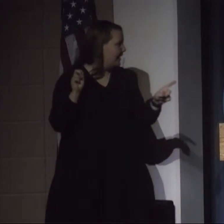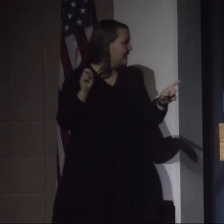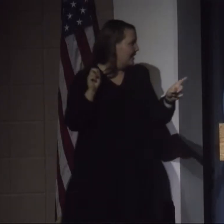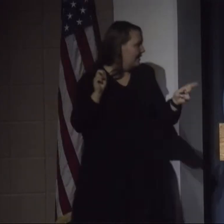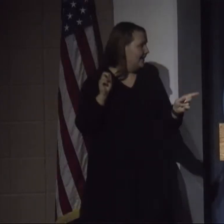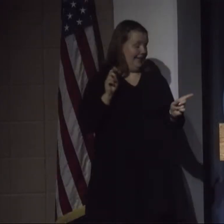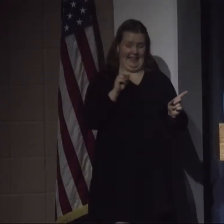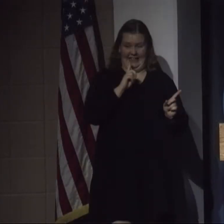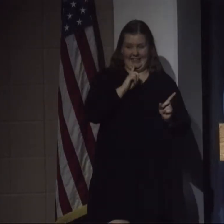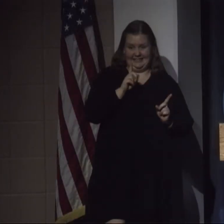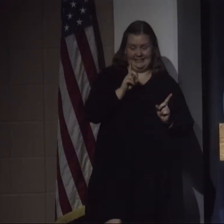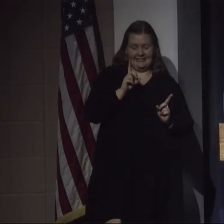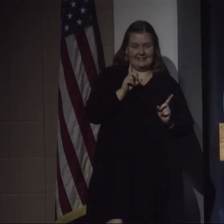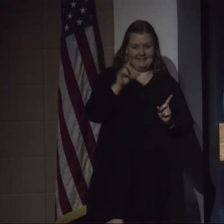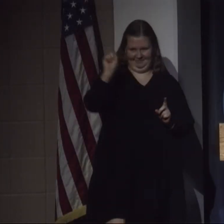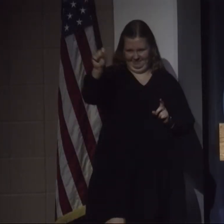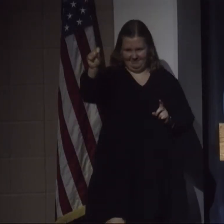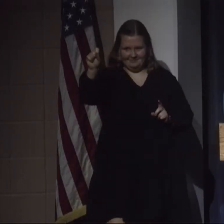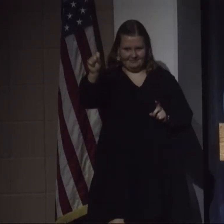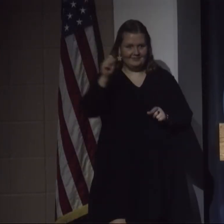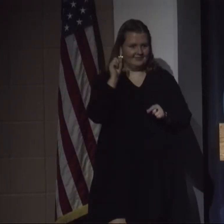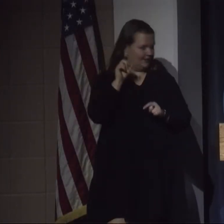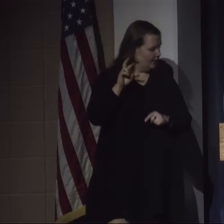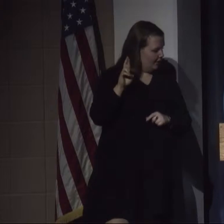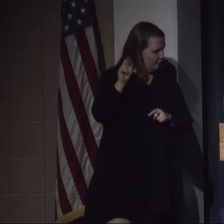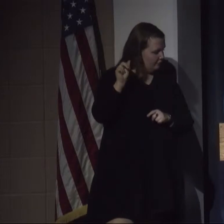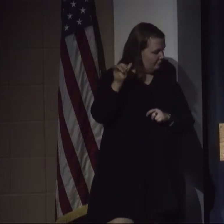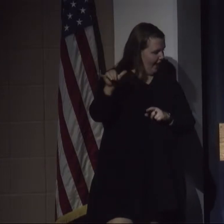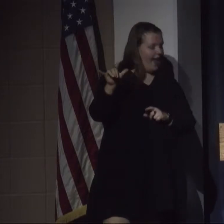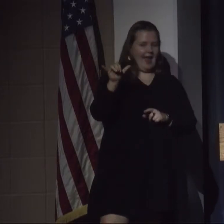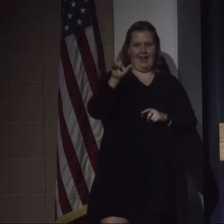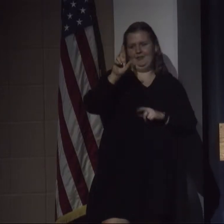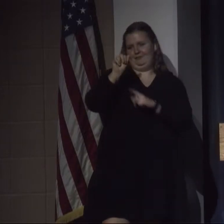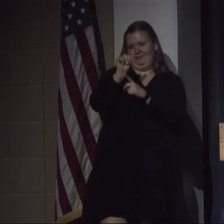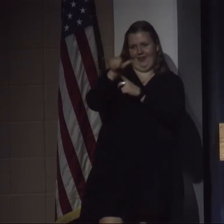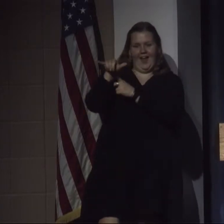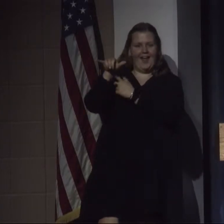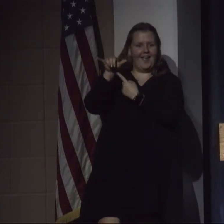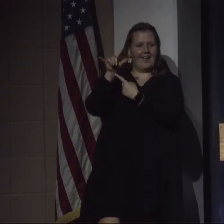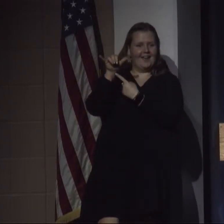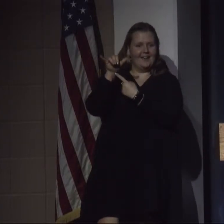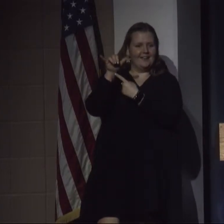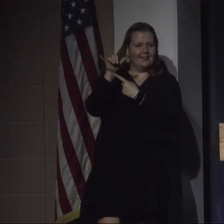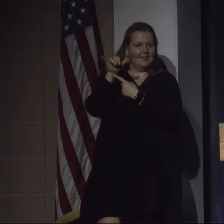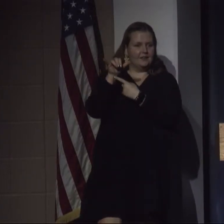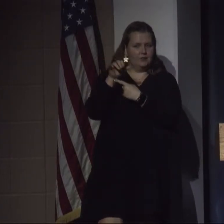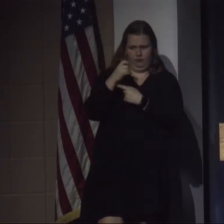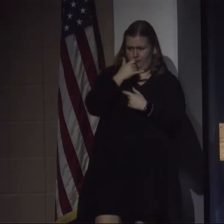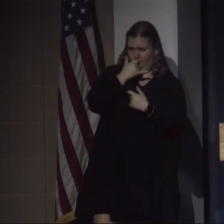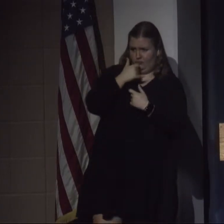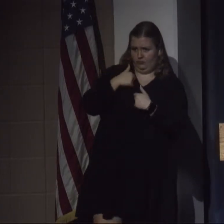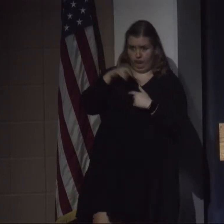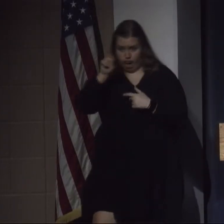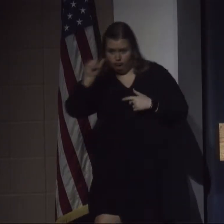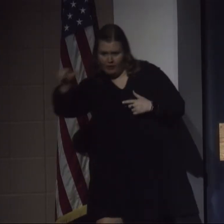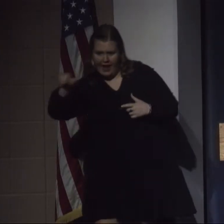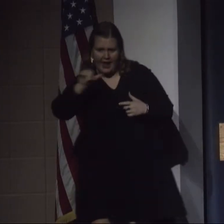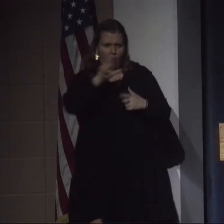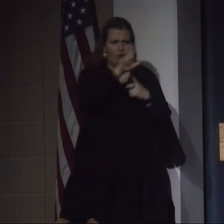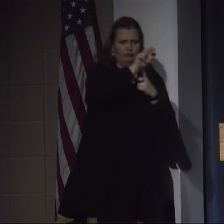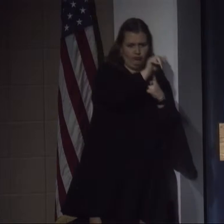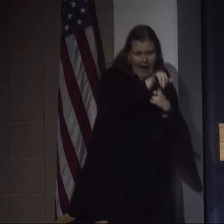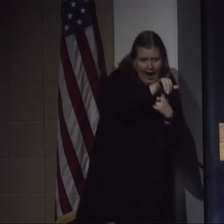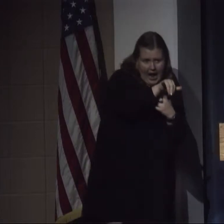It's yeah, Ray. Ray, Rye? Correct me if I'm wrong. I thought it was Ray.